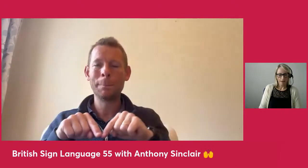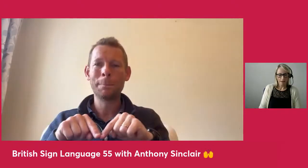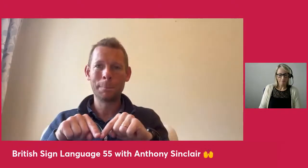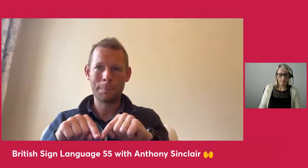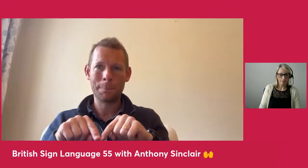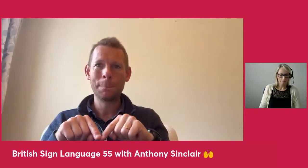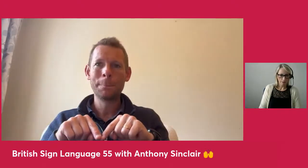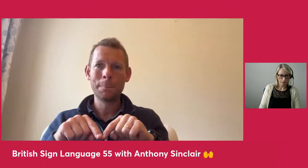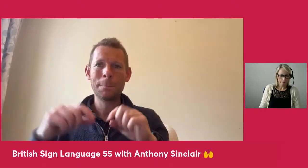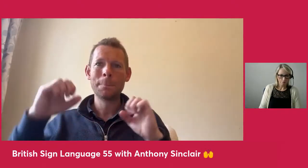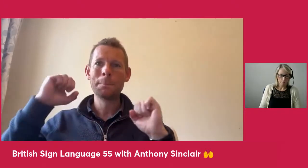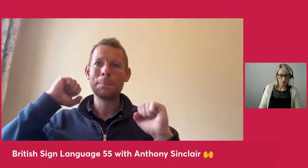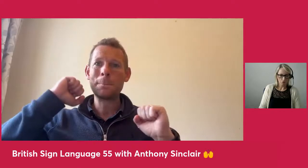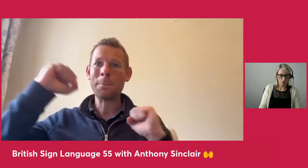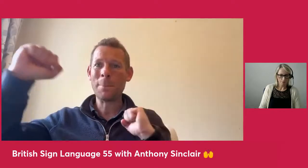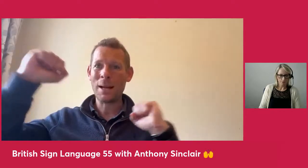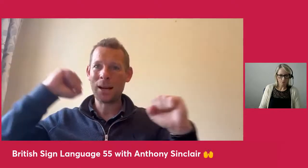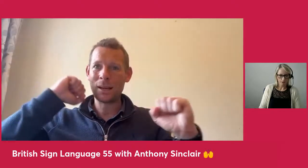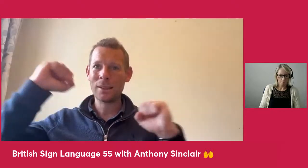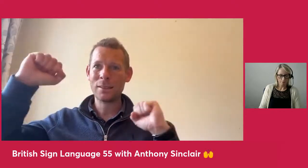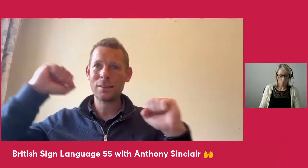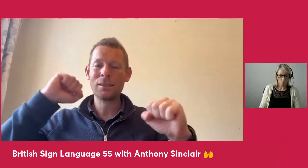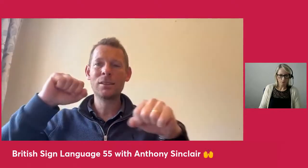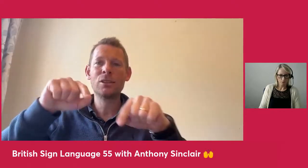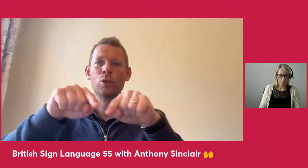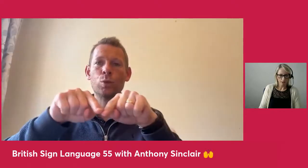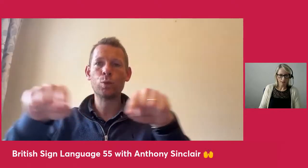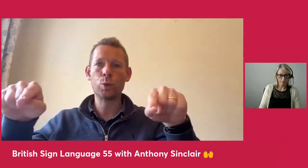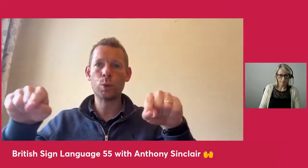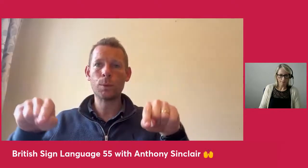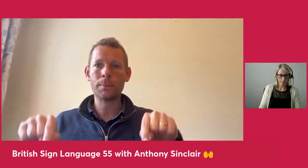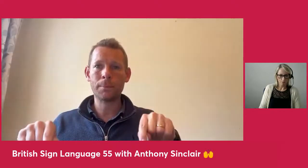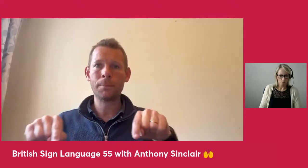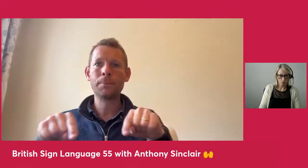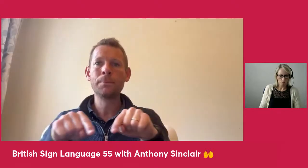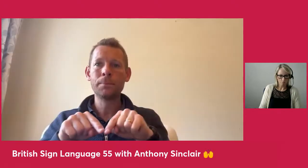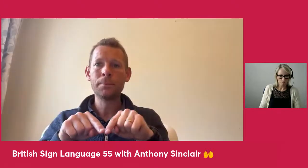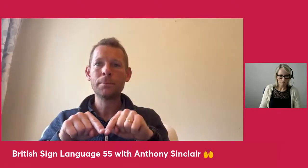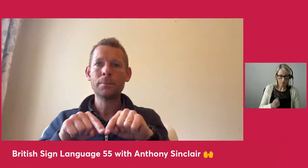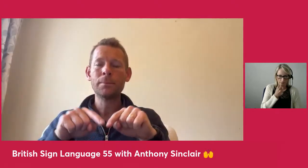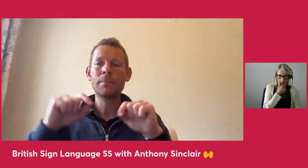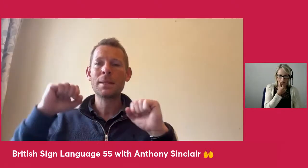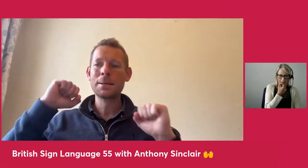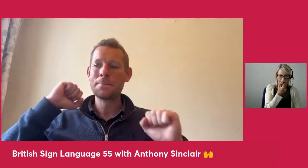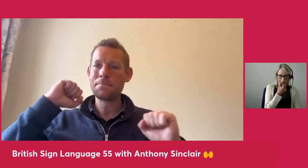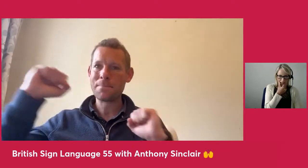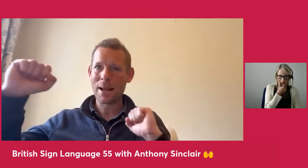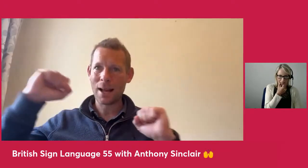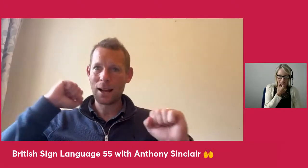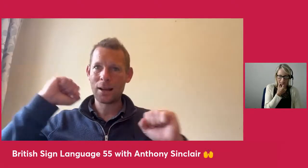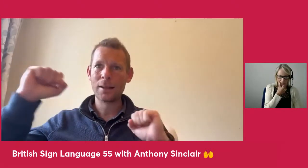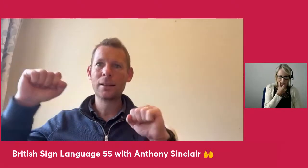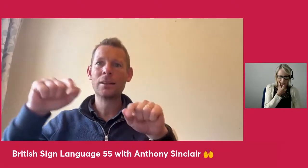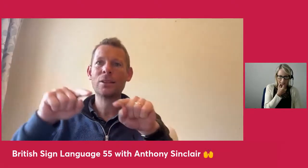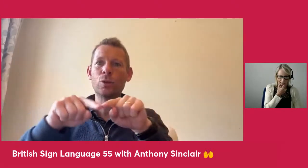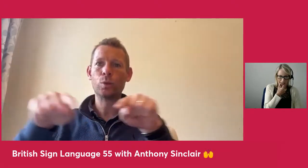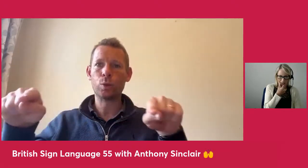or bath and then bathroom. You're drawing the square for the room. So bath, room.